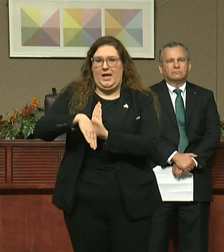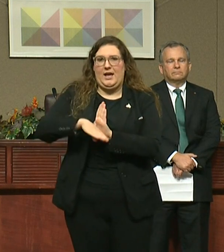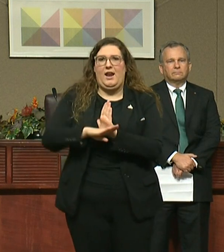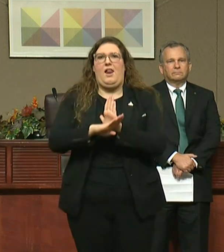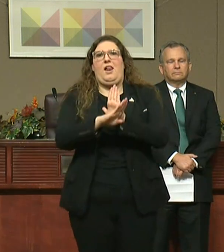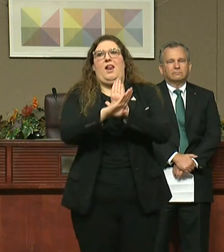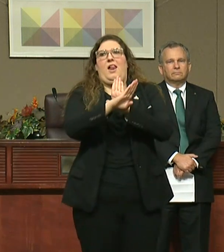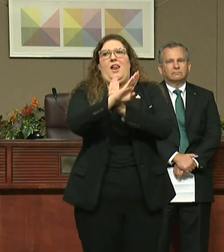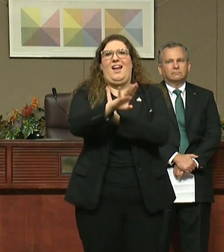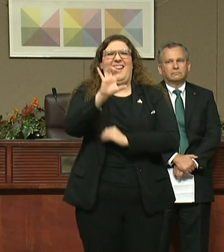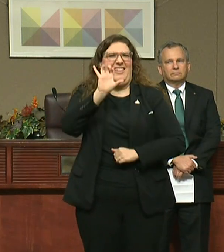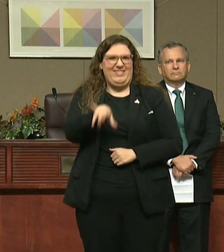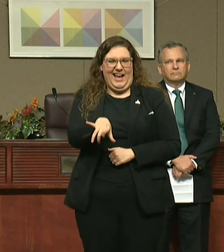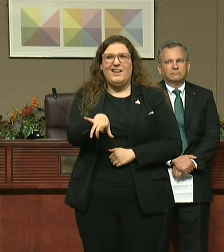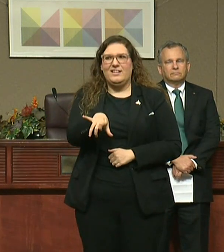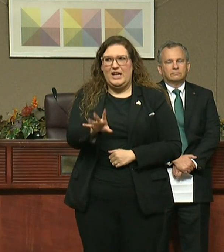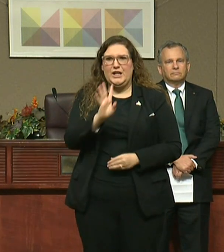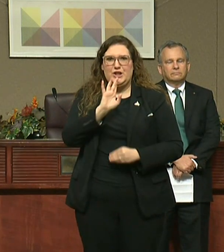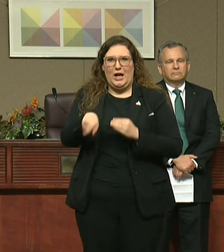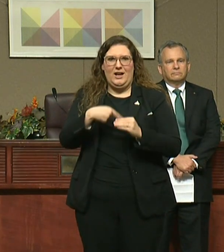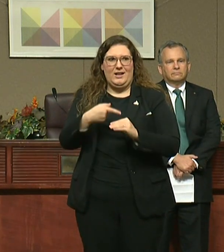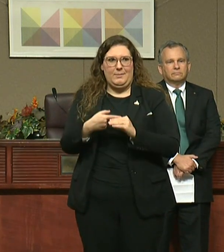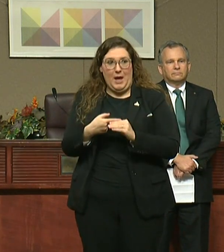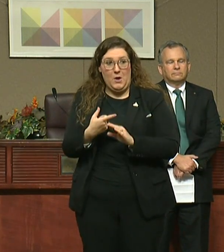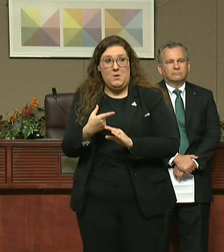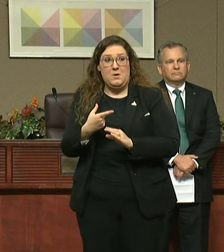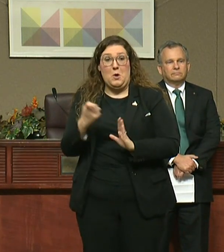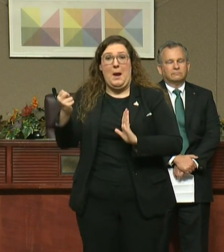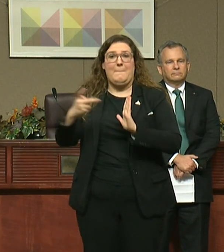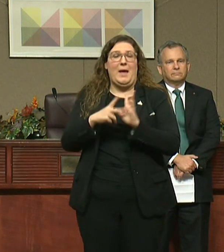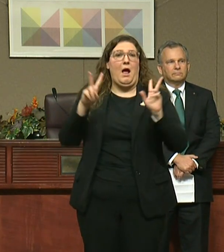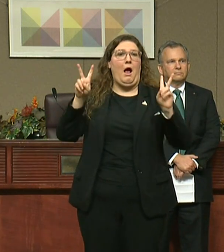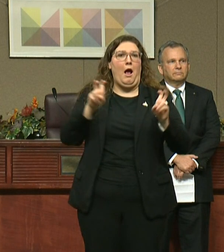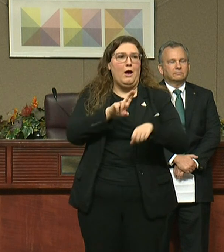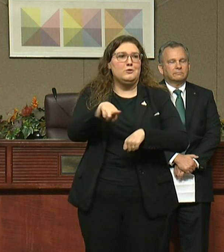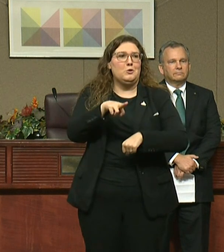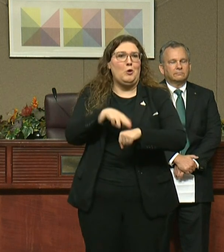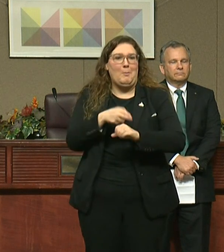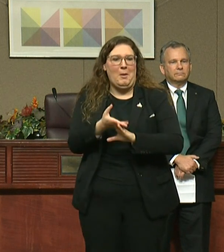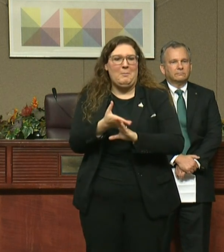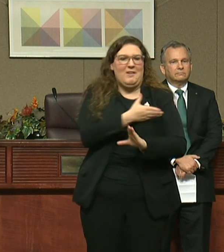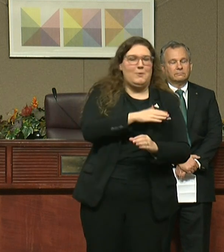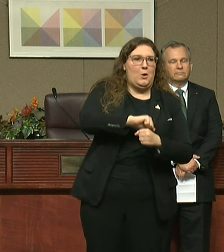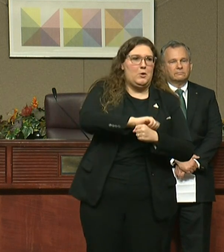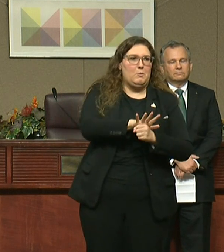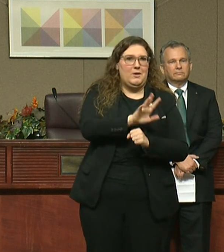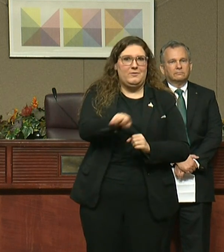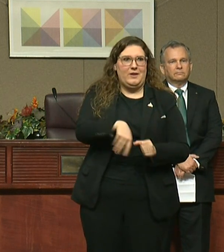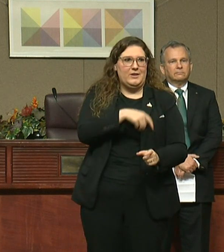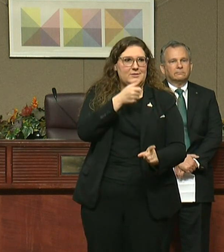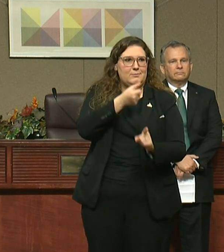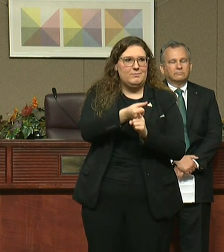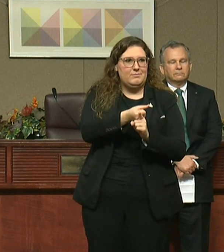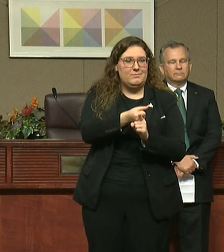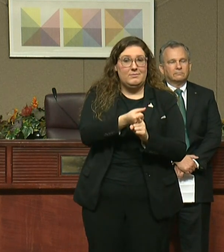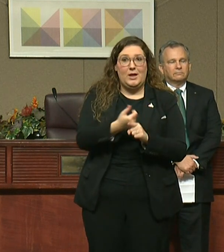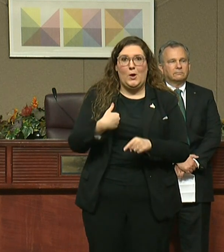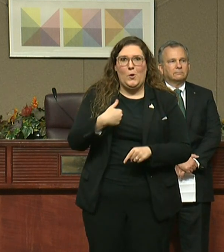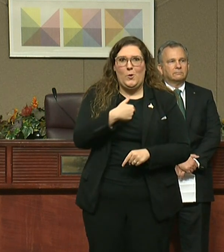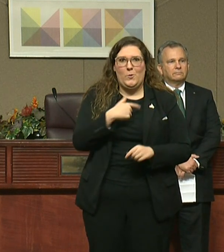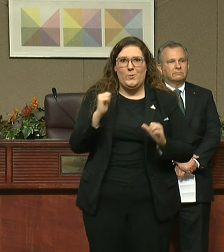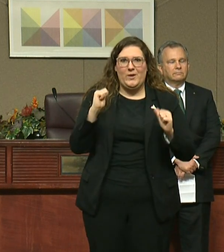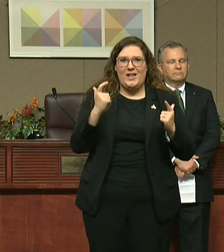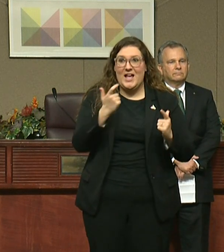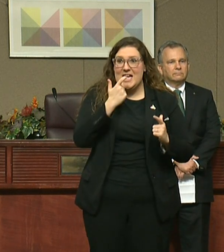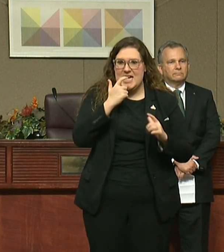pre-pandemic, and that will take some time. None of us have a crystal ball. We're not sure how long it will take for us to